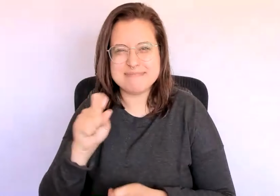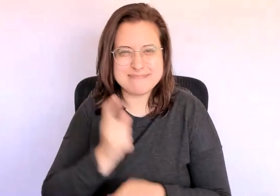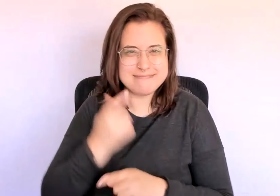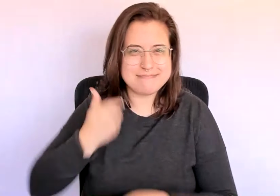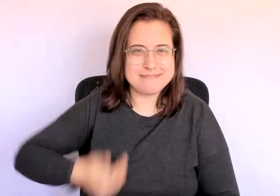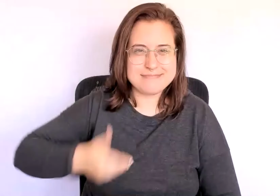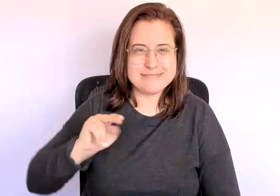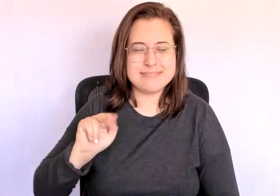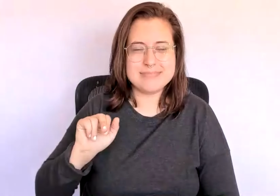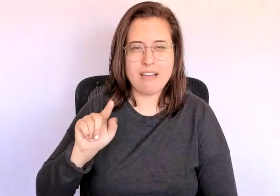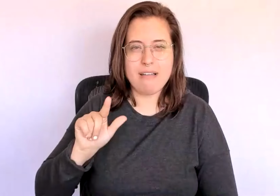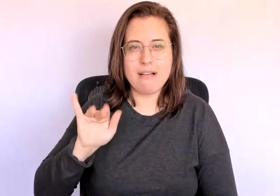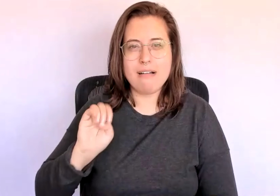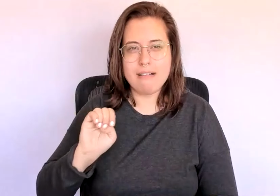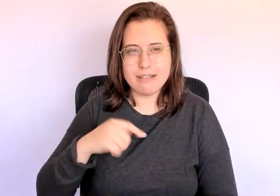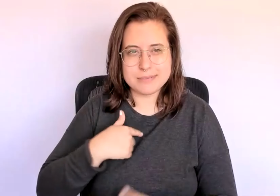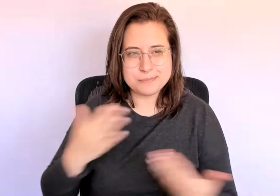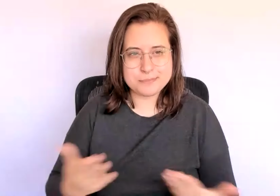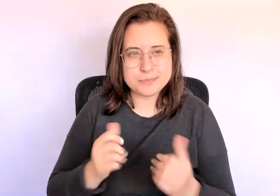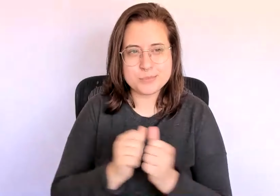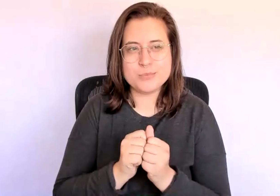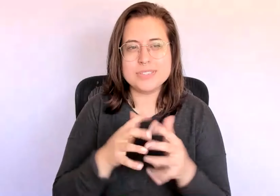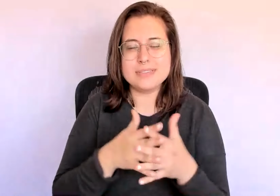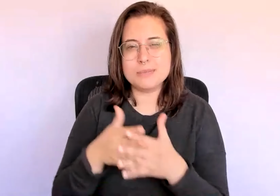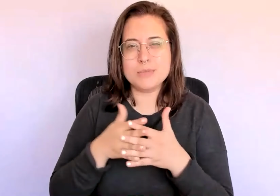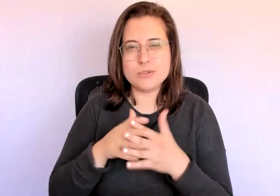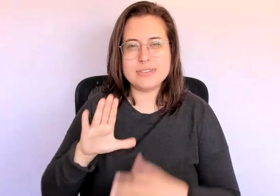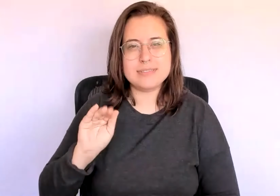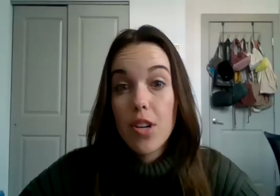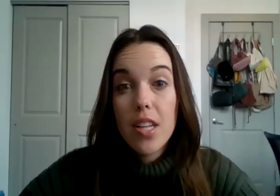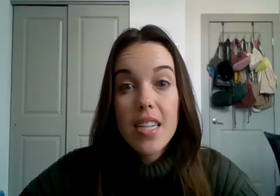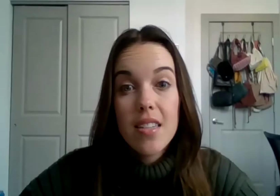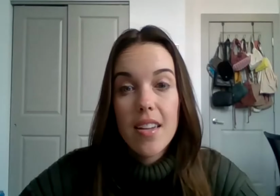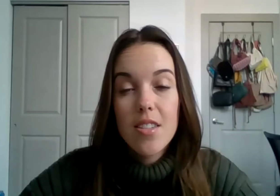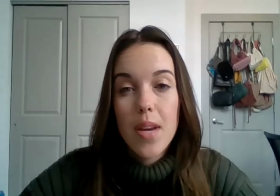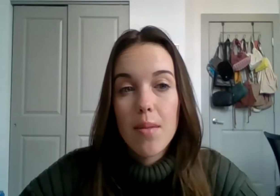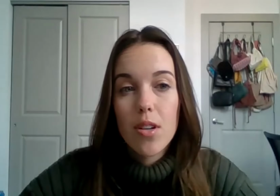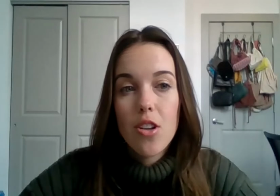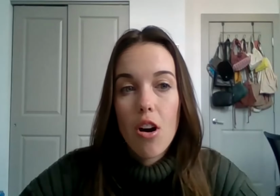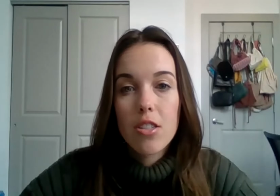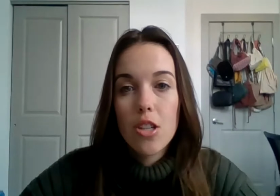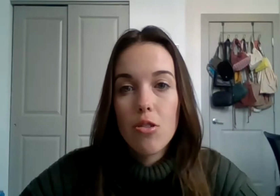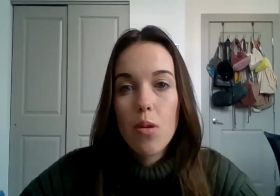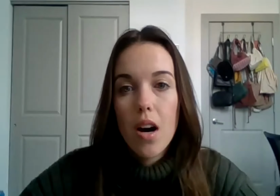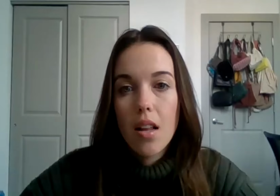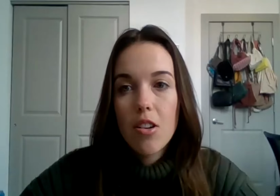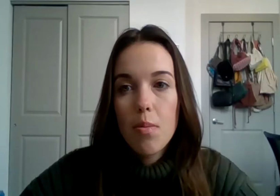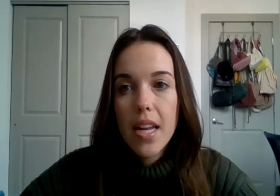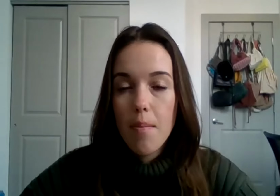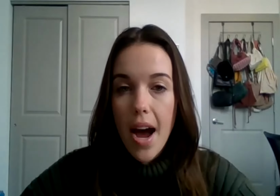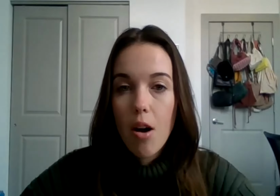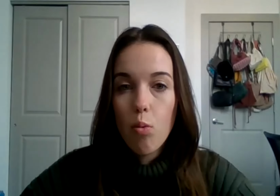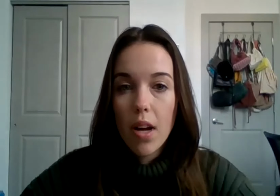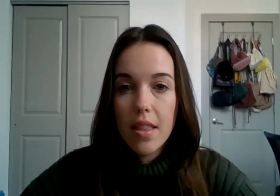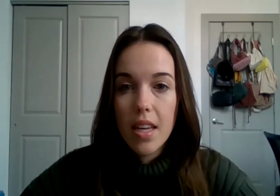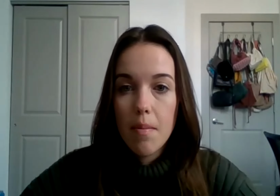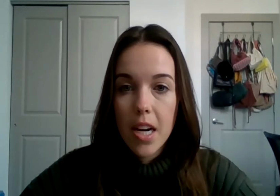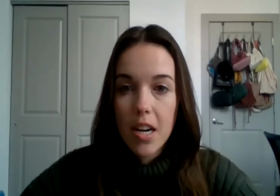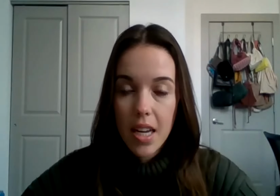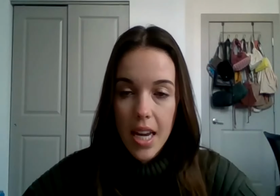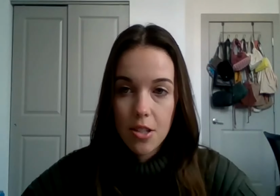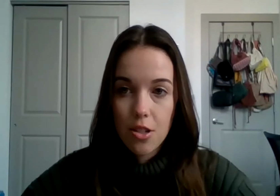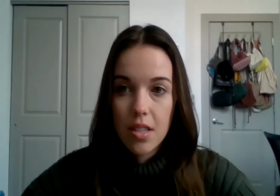Natalie, and I am here with the American Cancer Society. I'm really excited to be able to talk to you a little bit about what